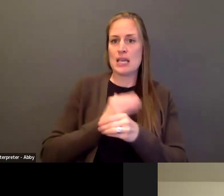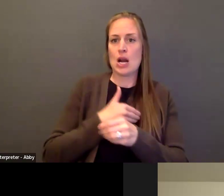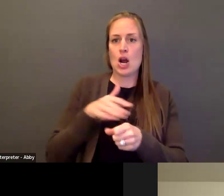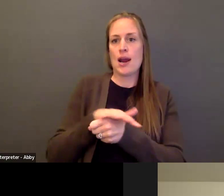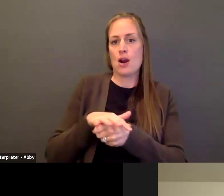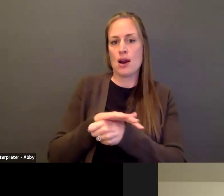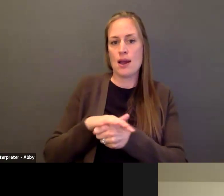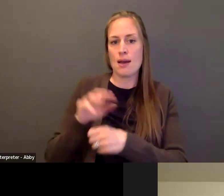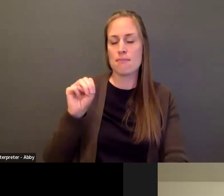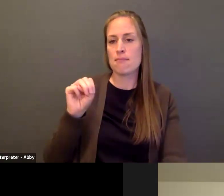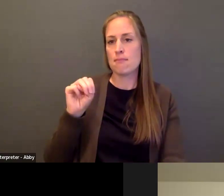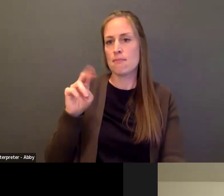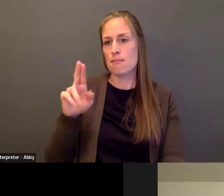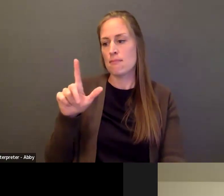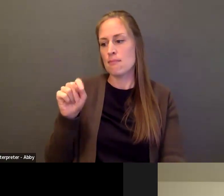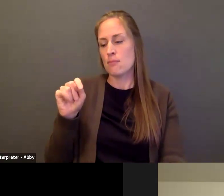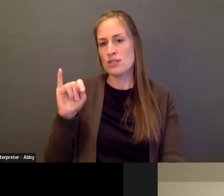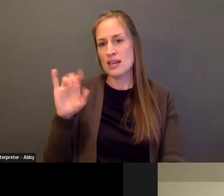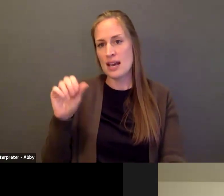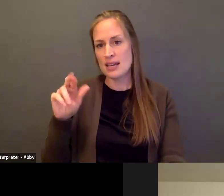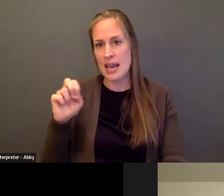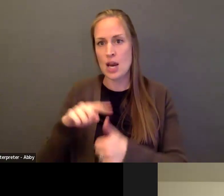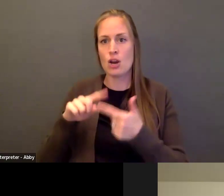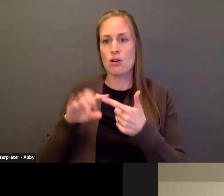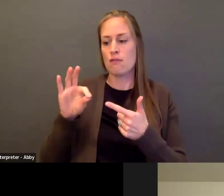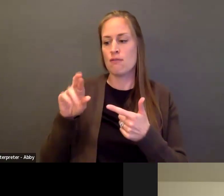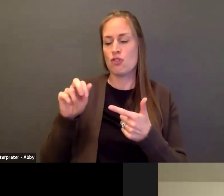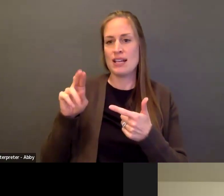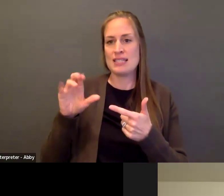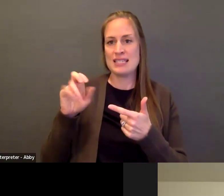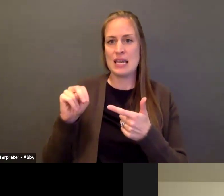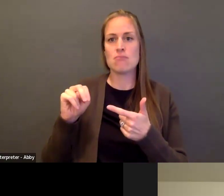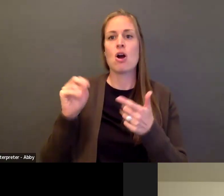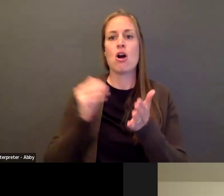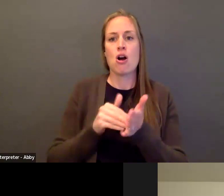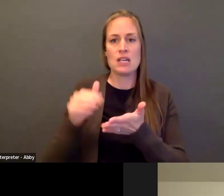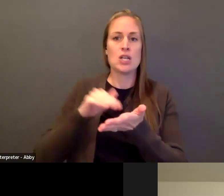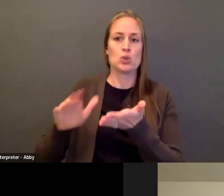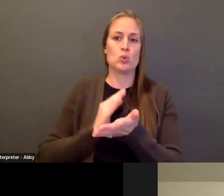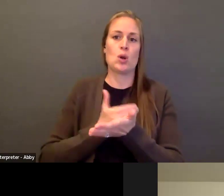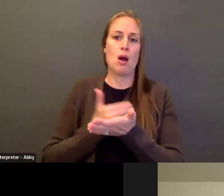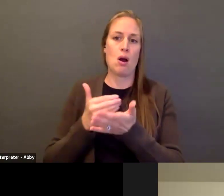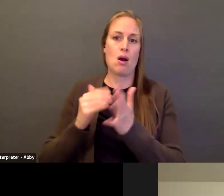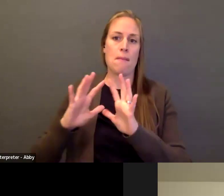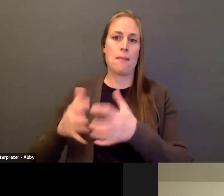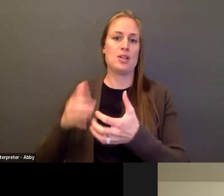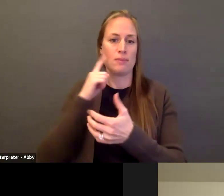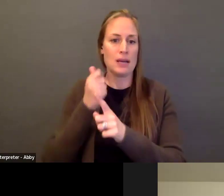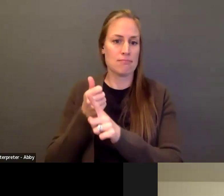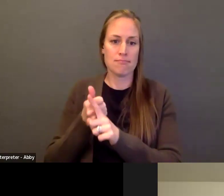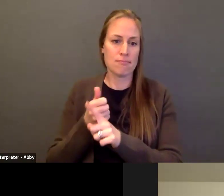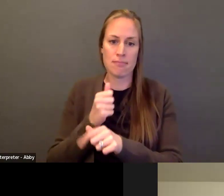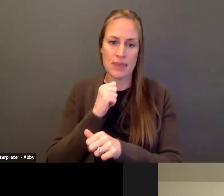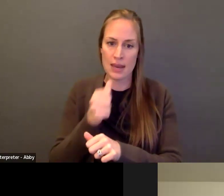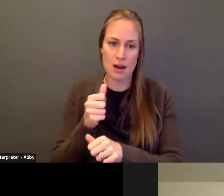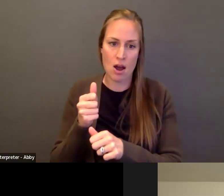CHI, Franciscan, SEMA, they regularly exclude our population because they cannot additional talk therapy.